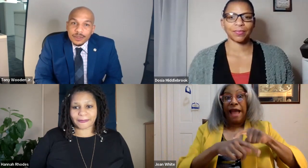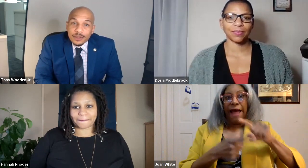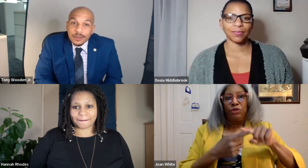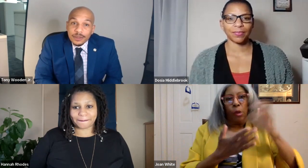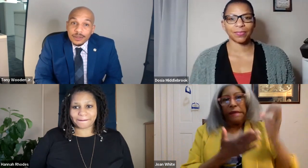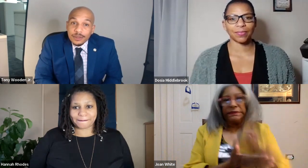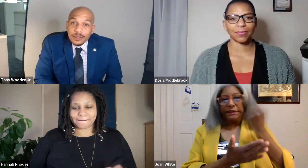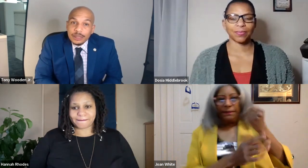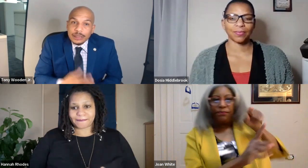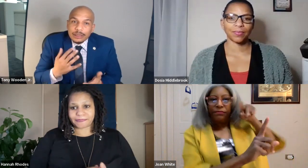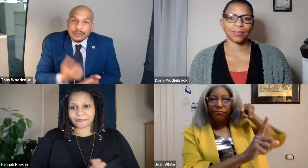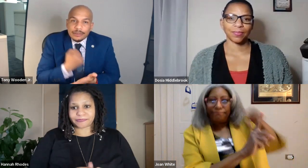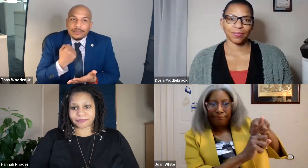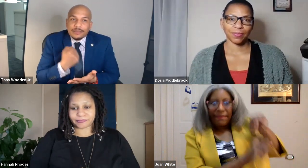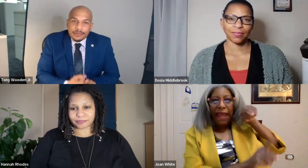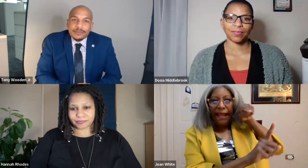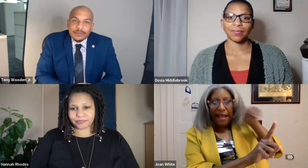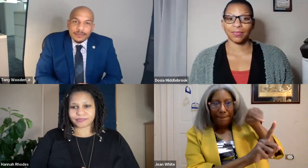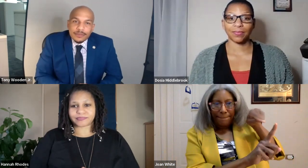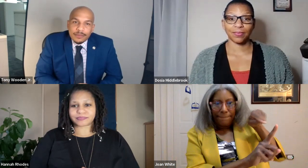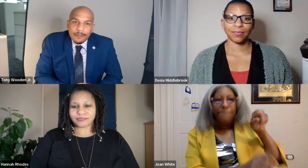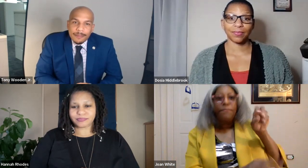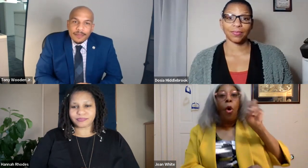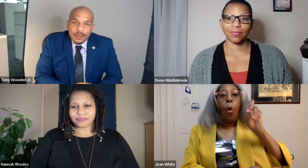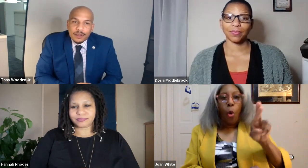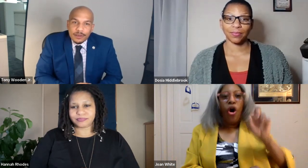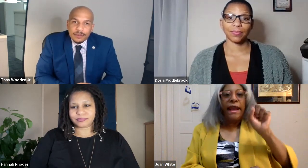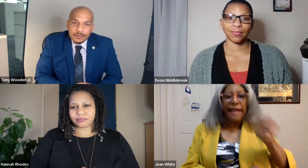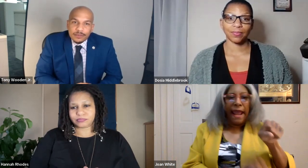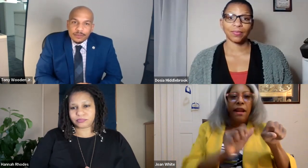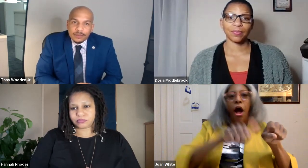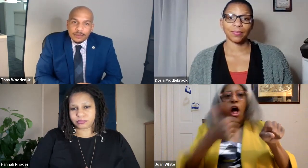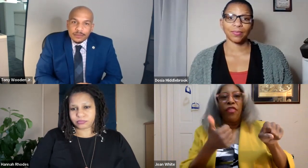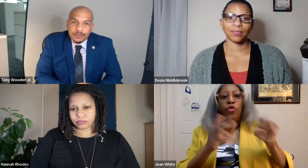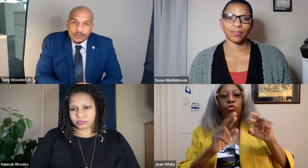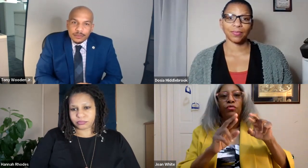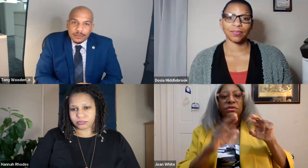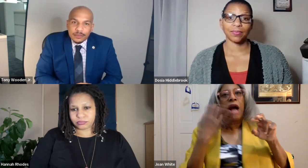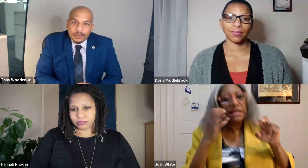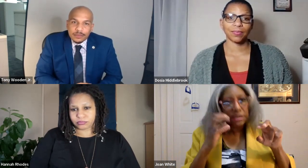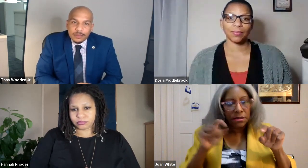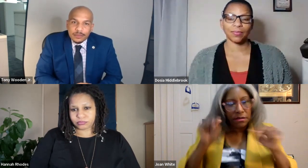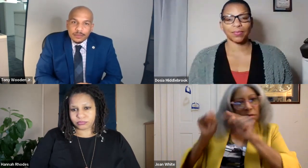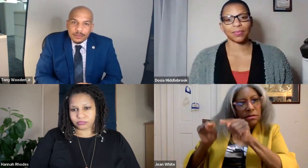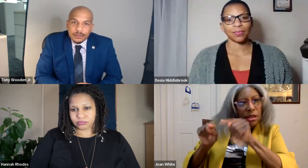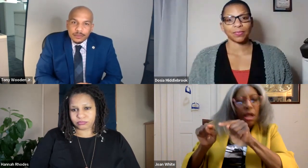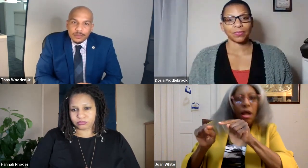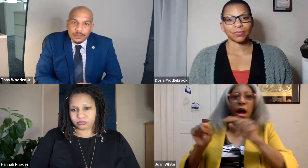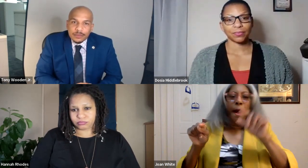as of right now, but it's a good time to try to get him and get as much information as we can